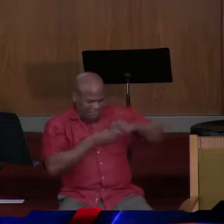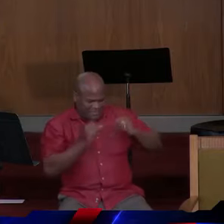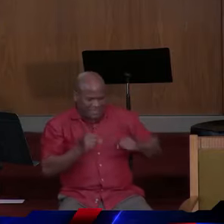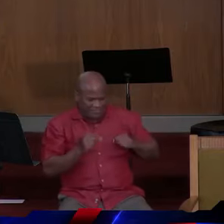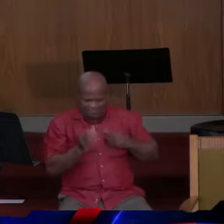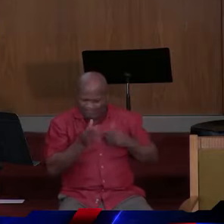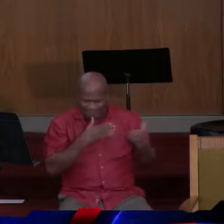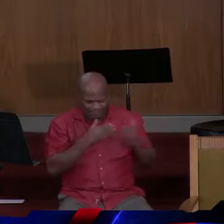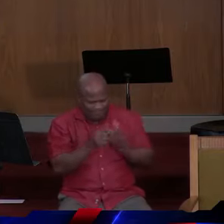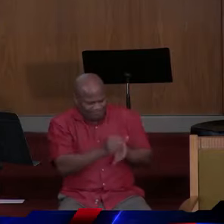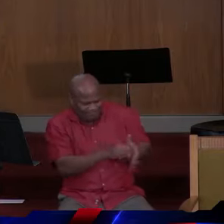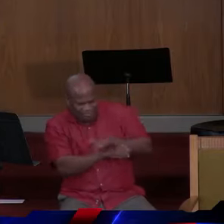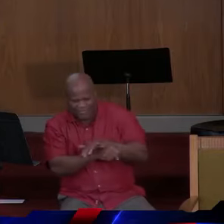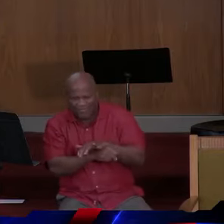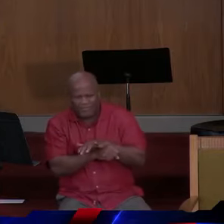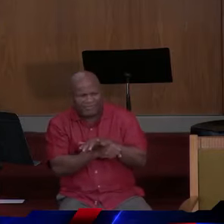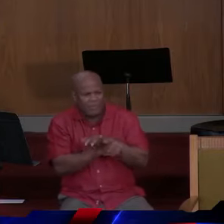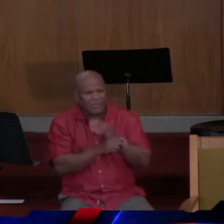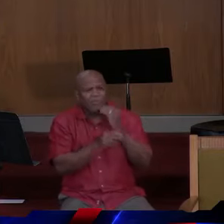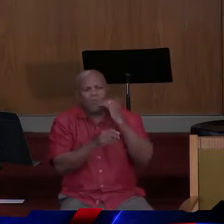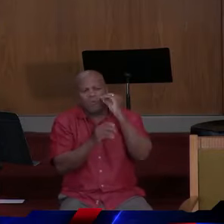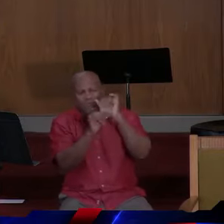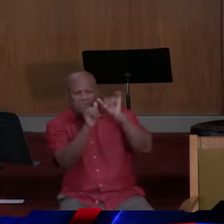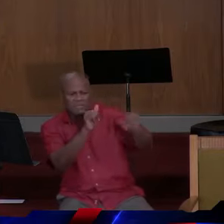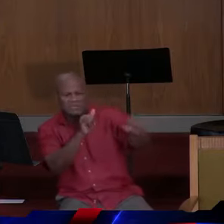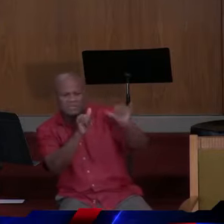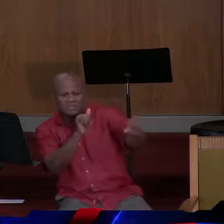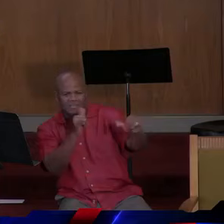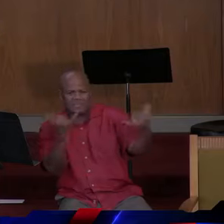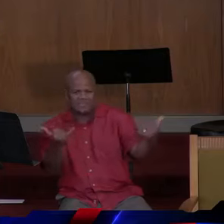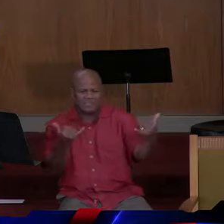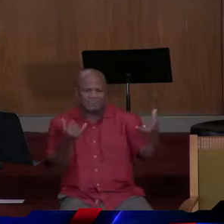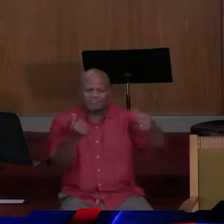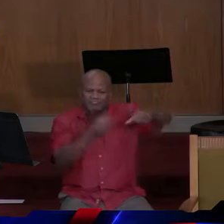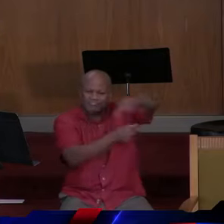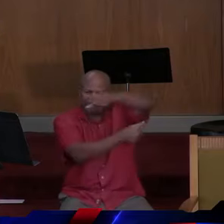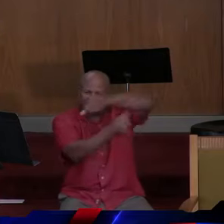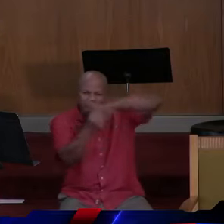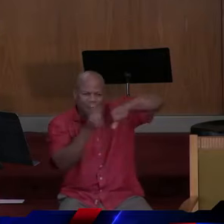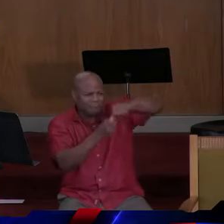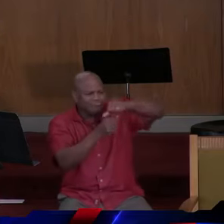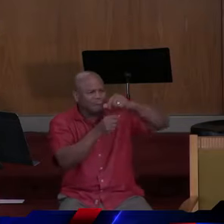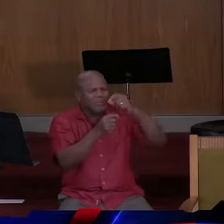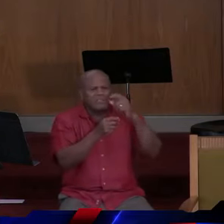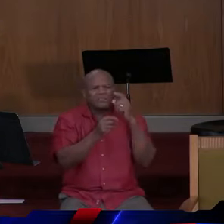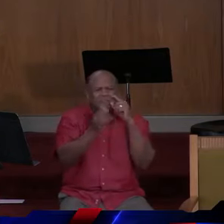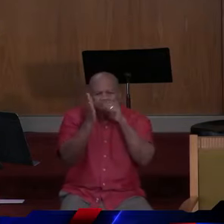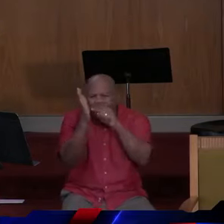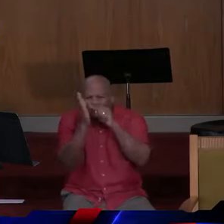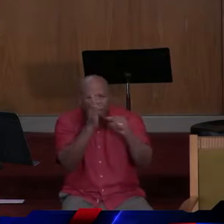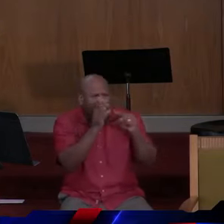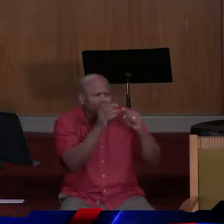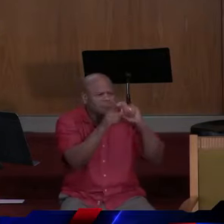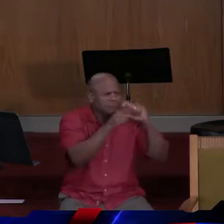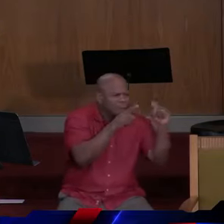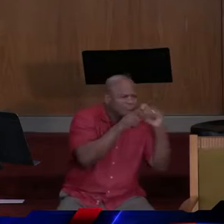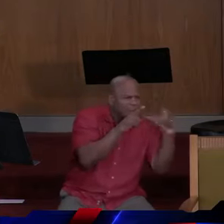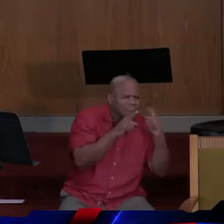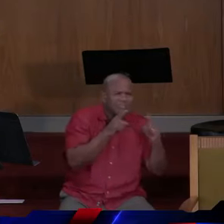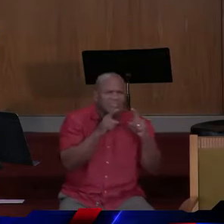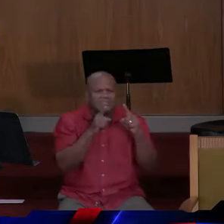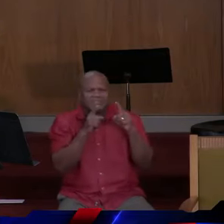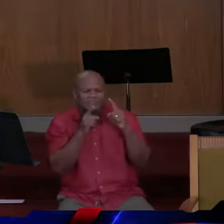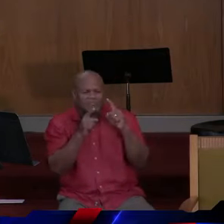pandemic, shut in at home, this blessed fellowship, call and check on each other, FaceTime or all them other